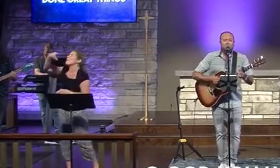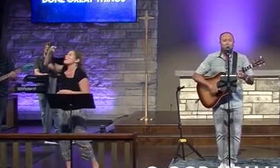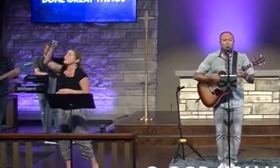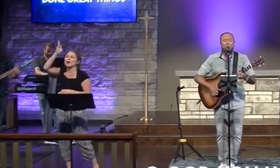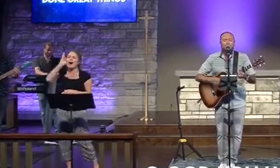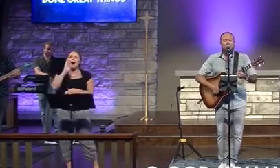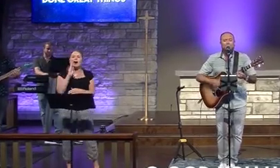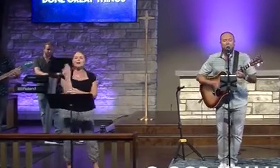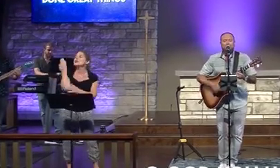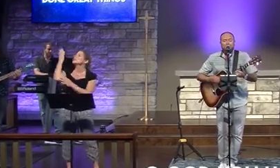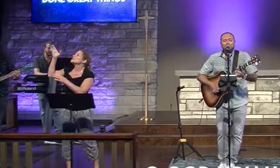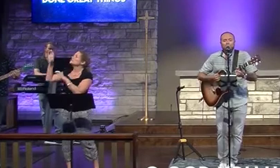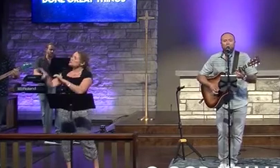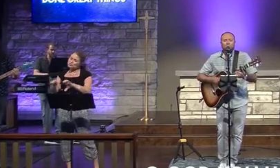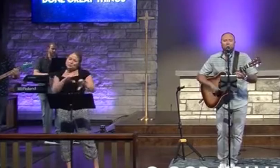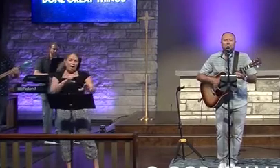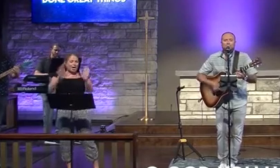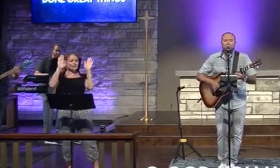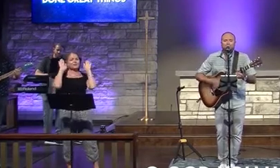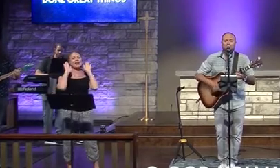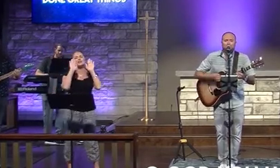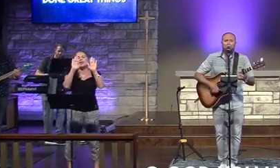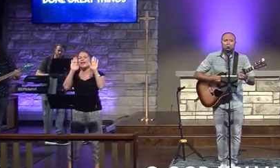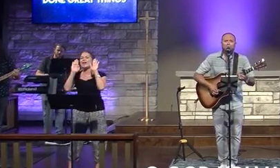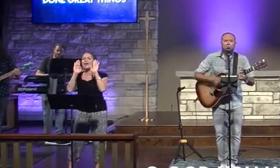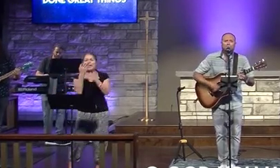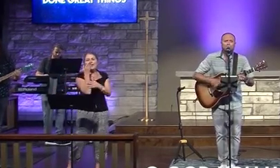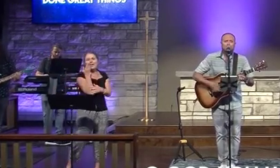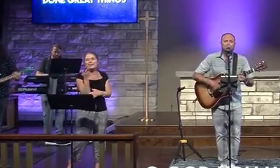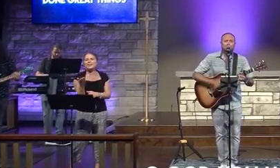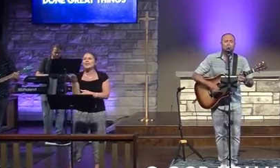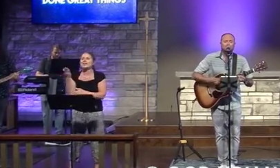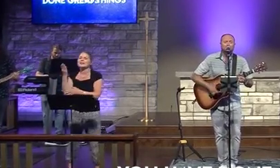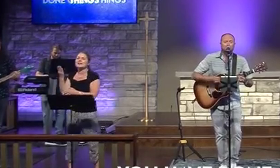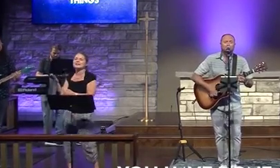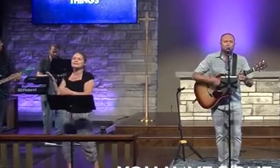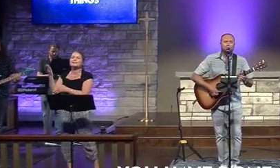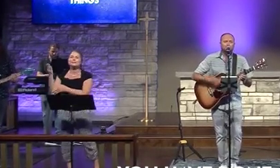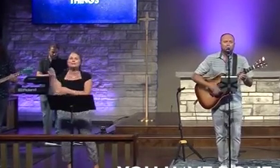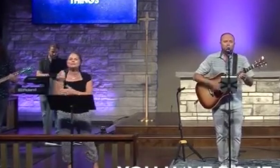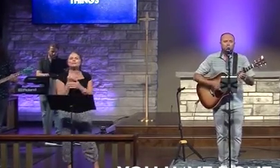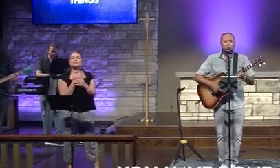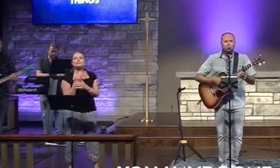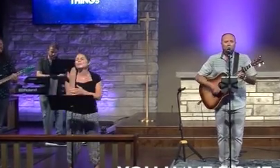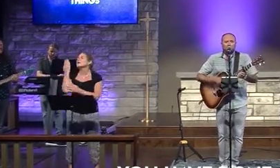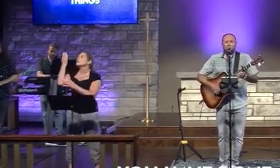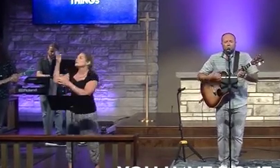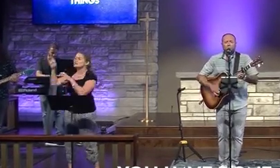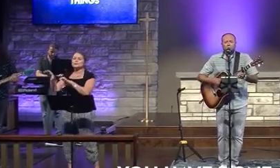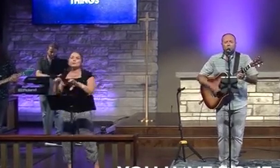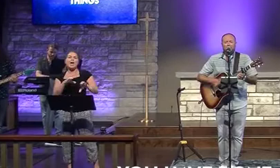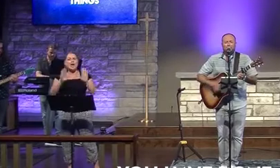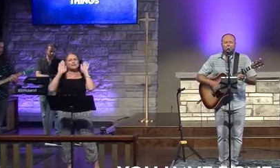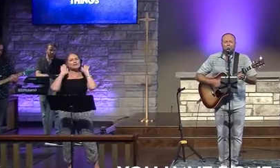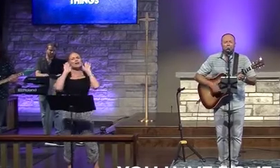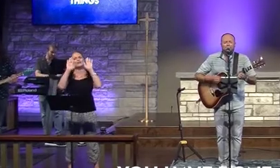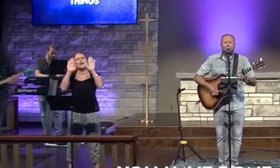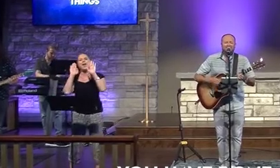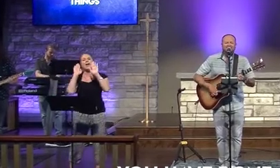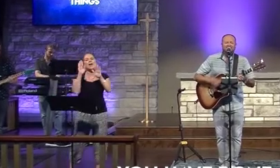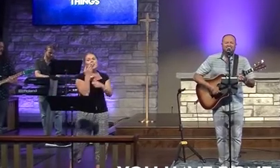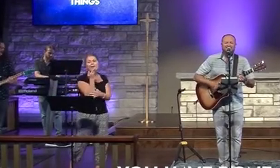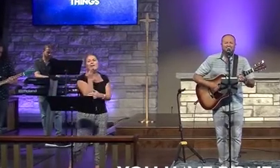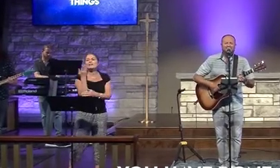high. Oh, God, you have done great things. You have